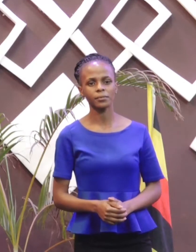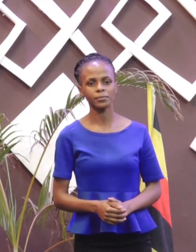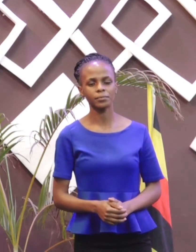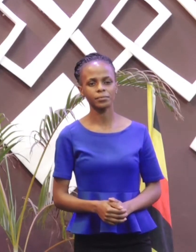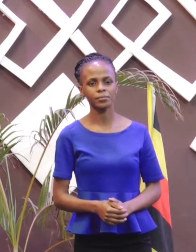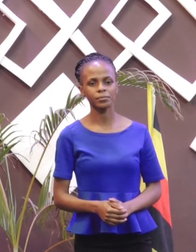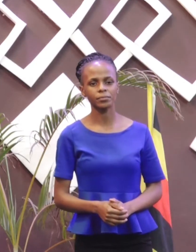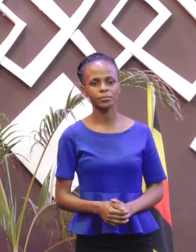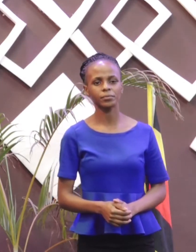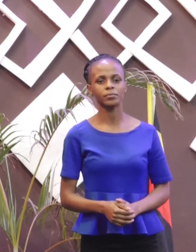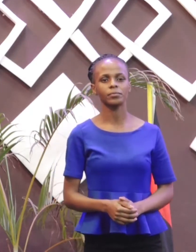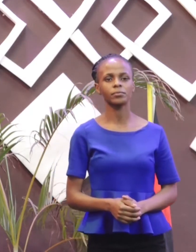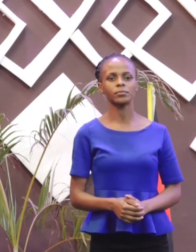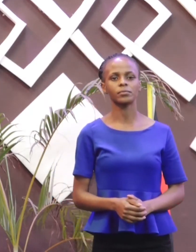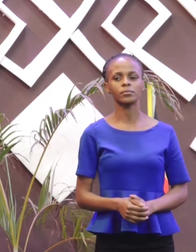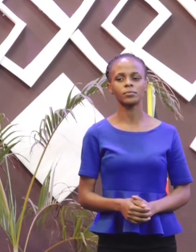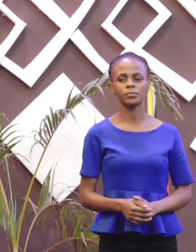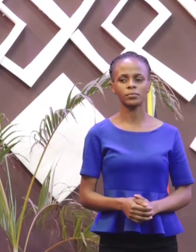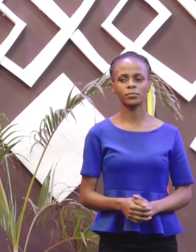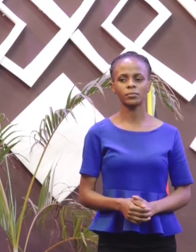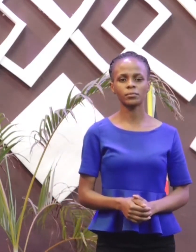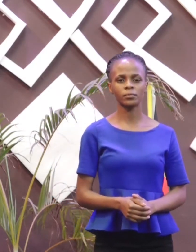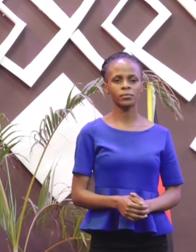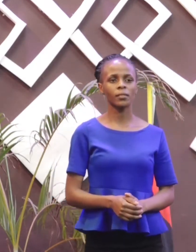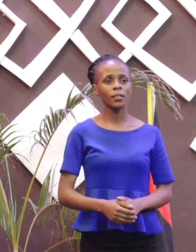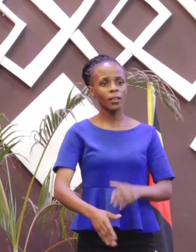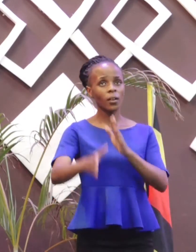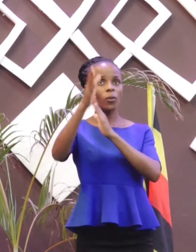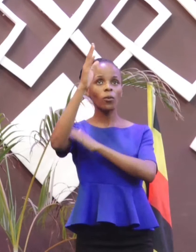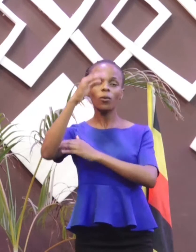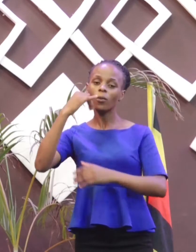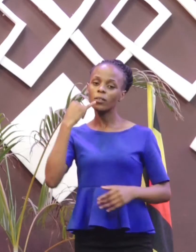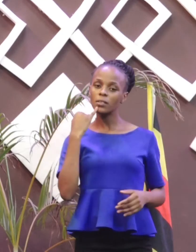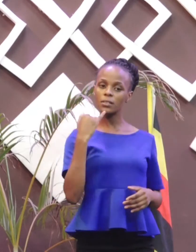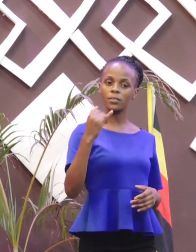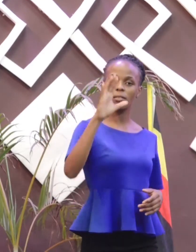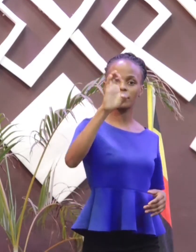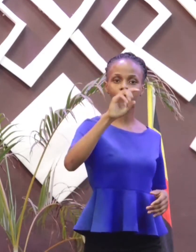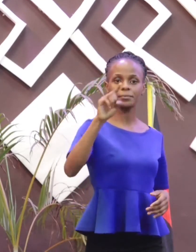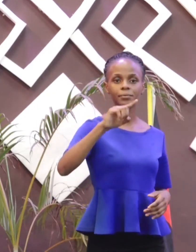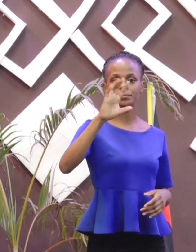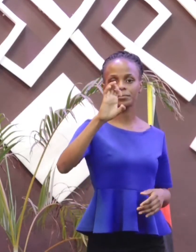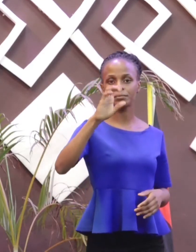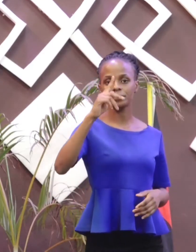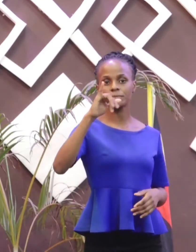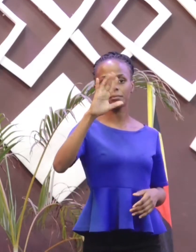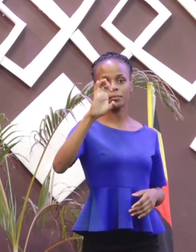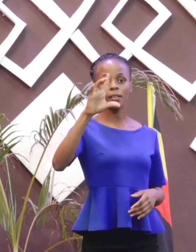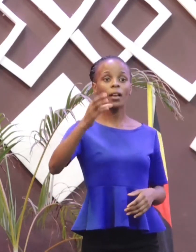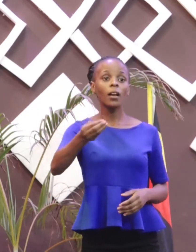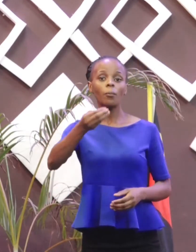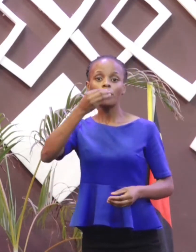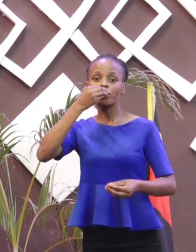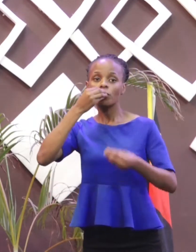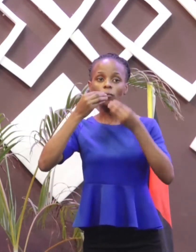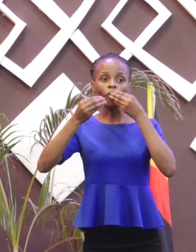katuti, soko twale ekiseera oberengo lye kigambo. God told Ezekiel, Katonda agamba Ezekiel, eat the